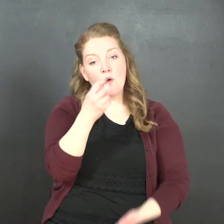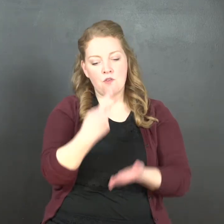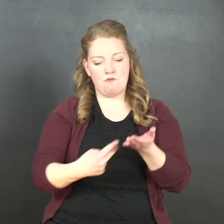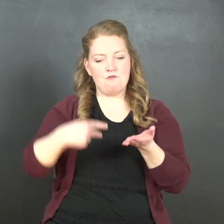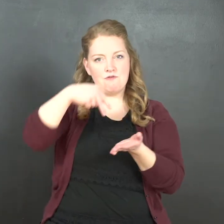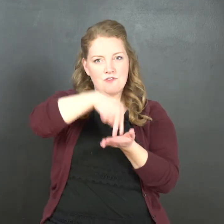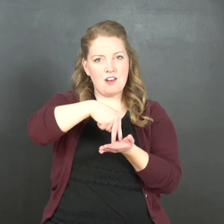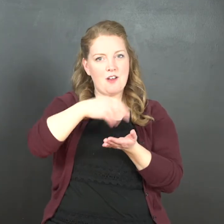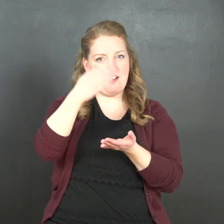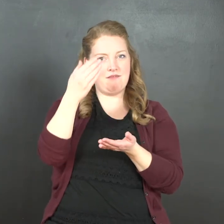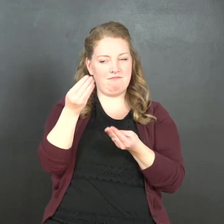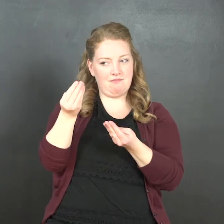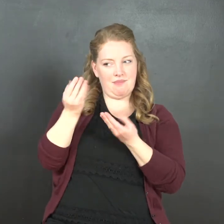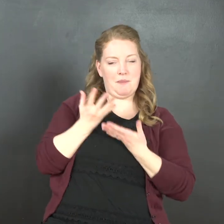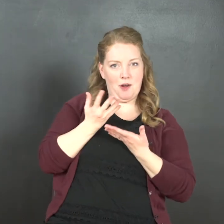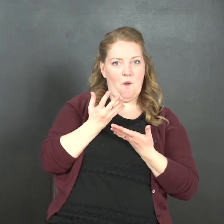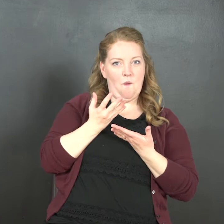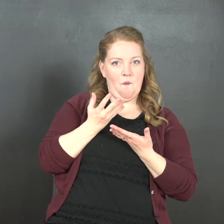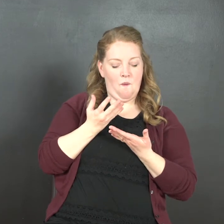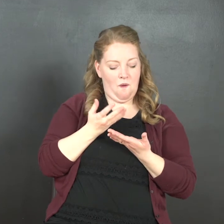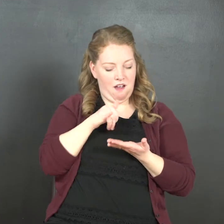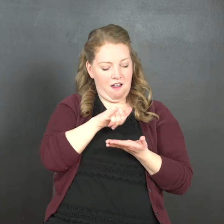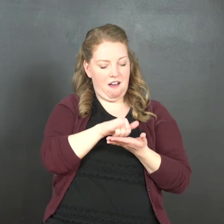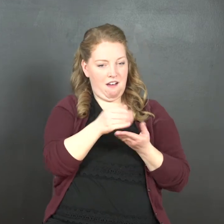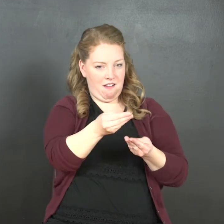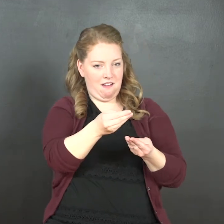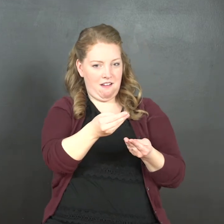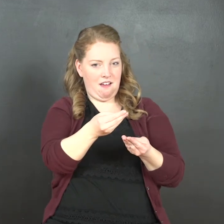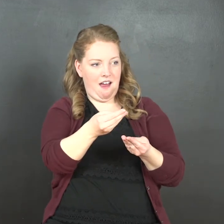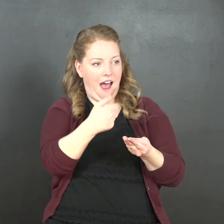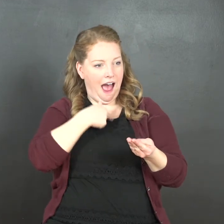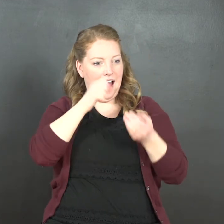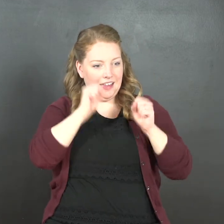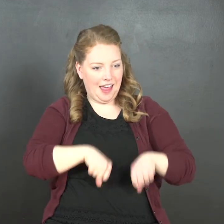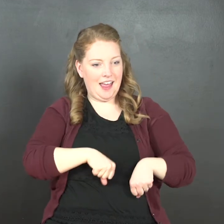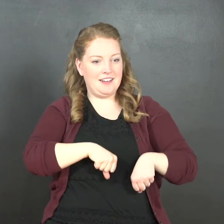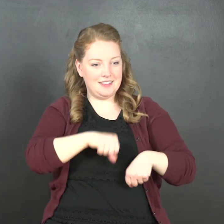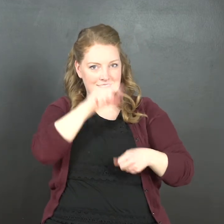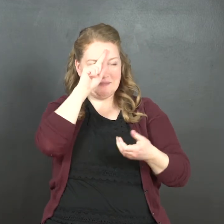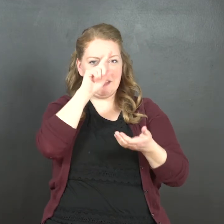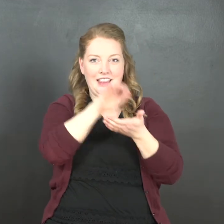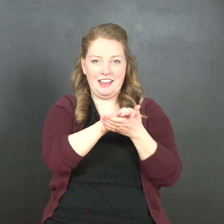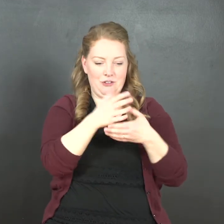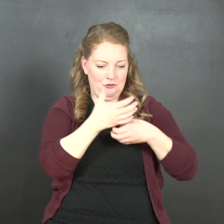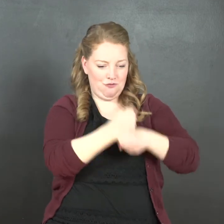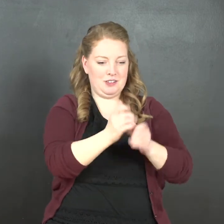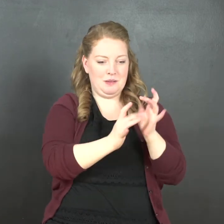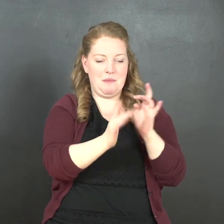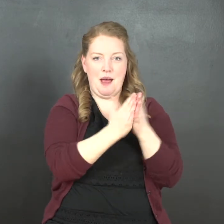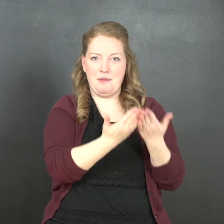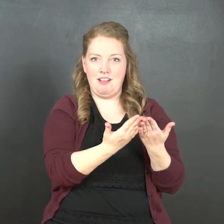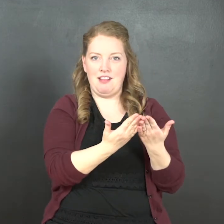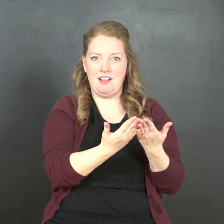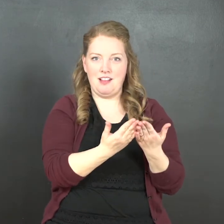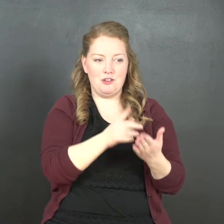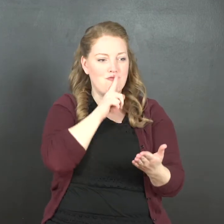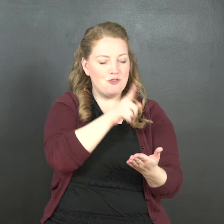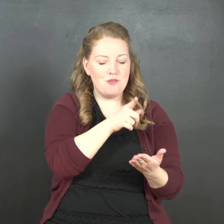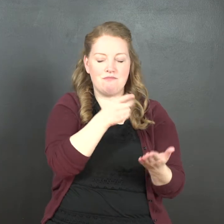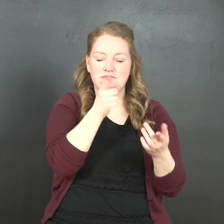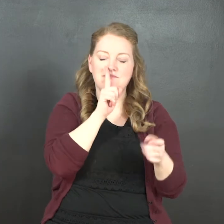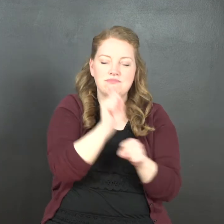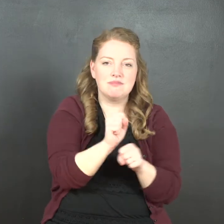See, the resurrection certainly lets me know that I can trust the Bible, that when I open it up, that what God has spoken has come to pass, that it is indeed, it